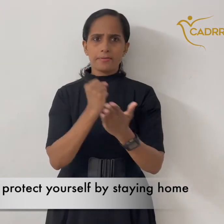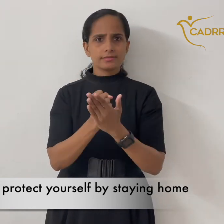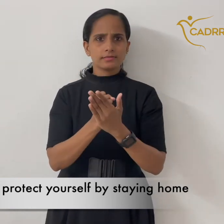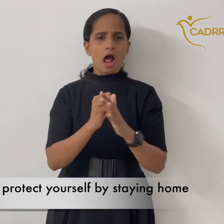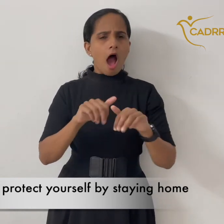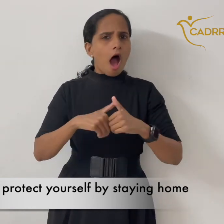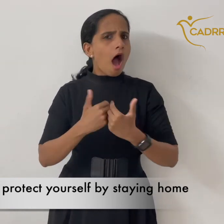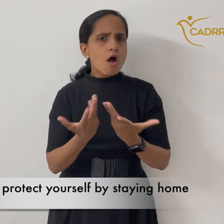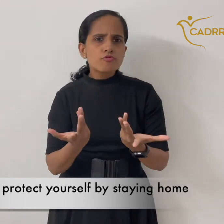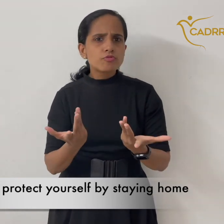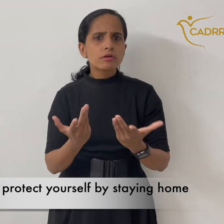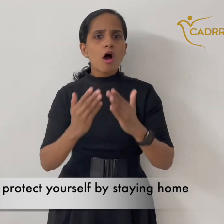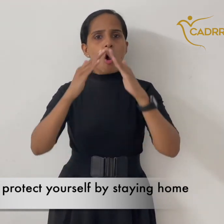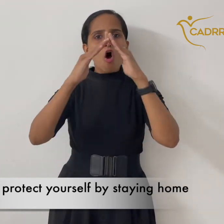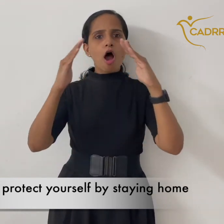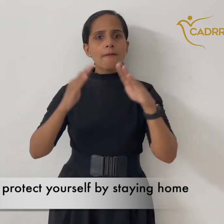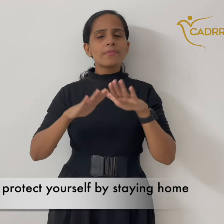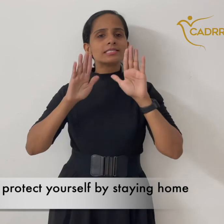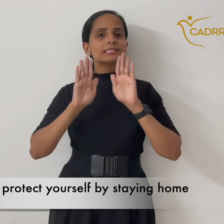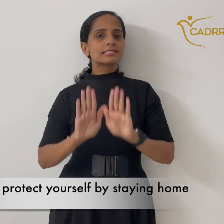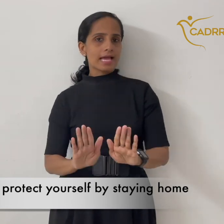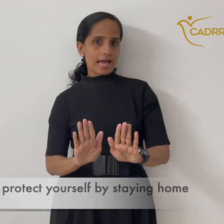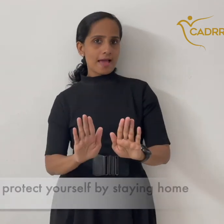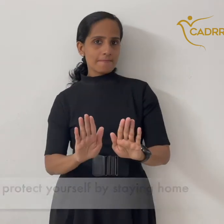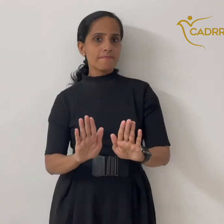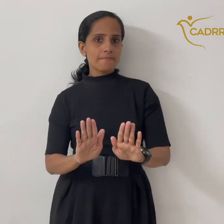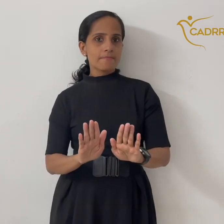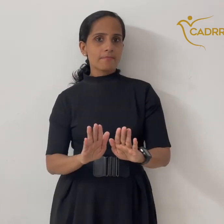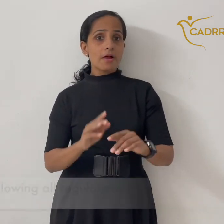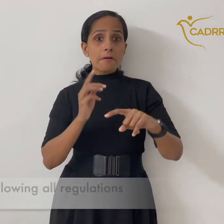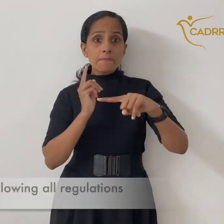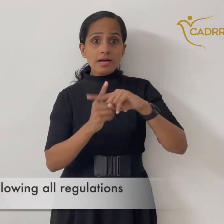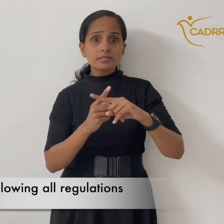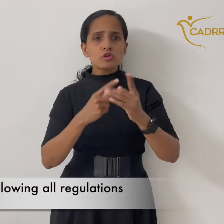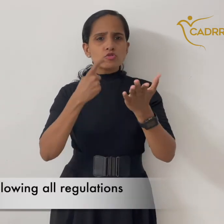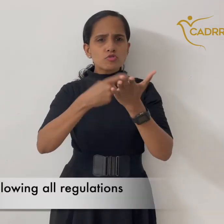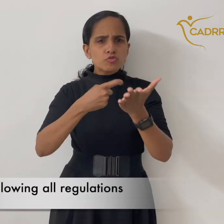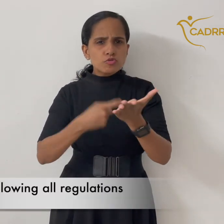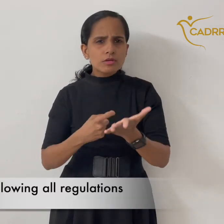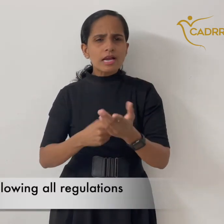by staying home and following all regulations.